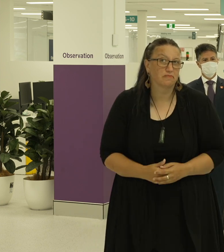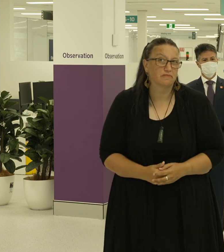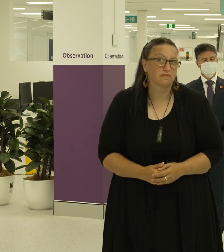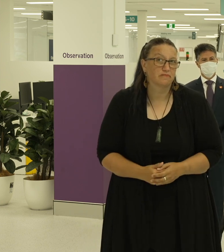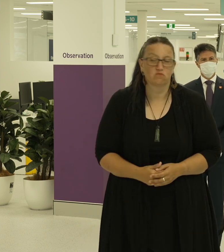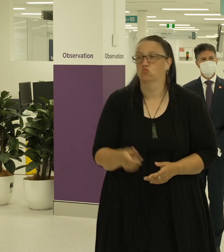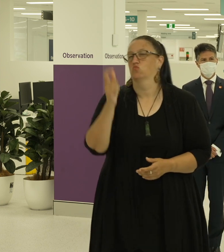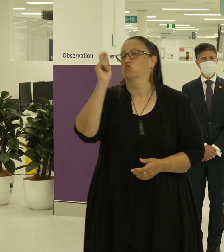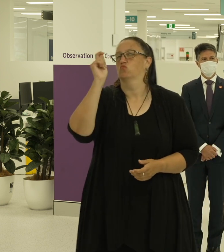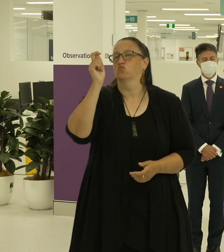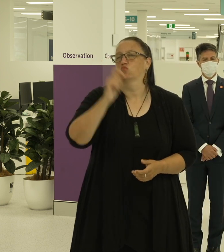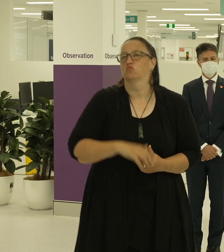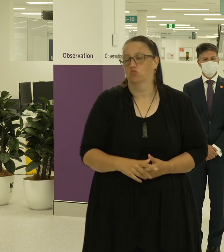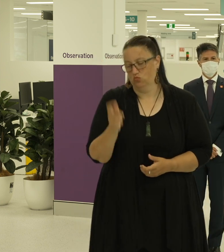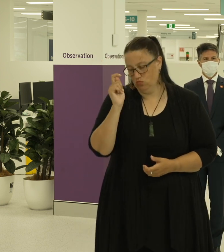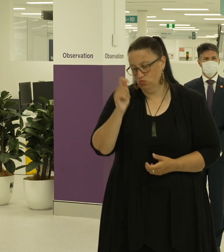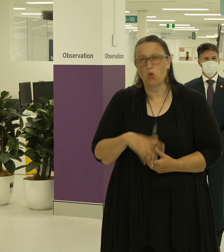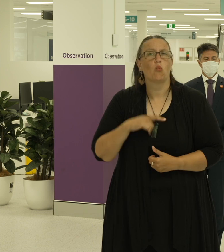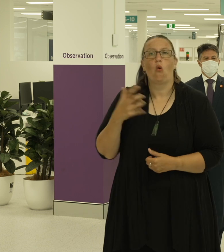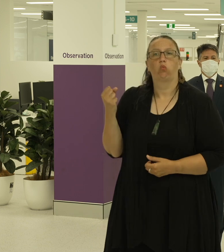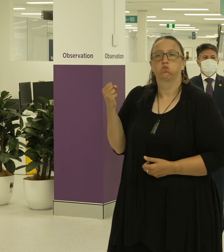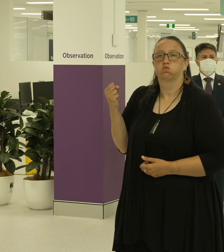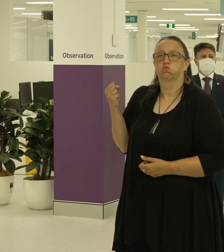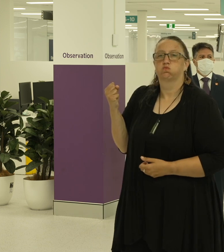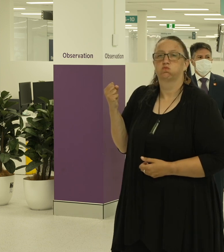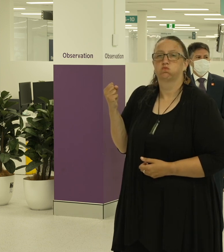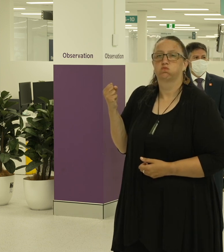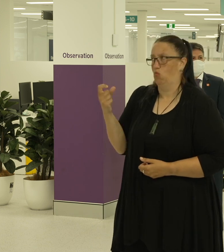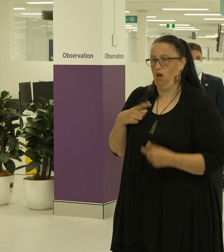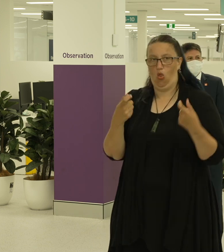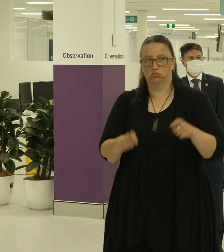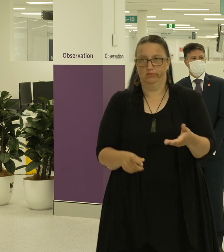obviously held that back because there was no point having them on when